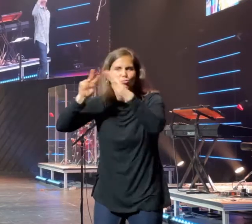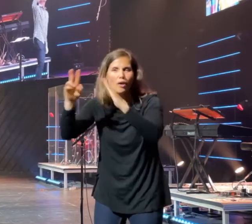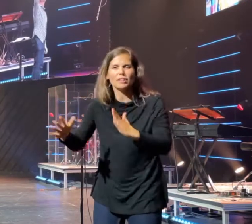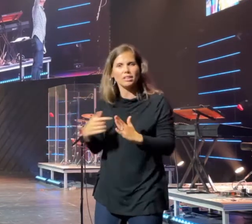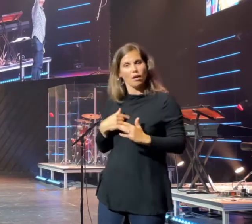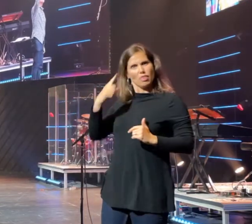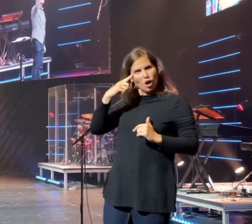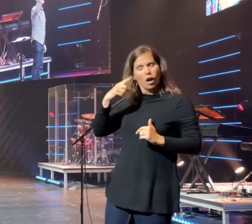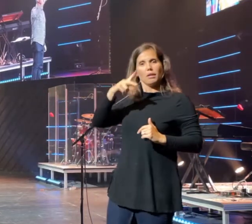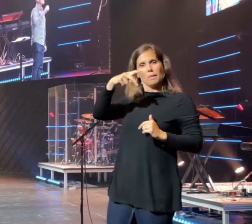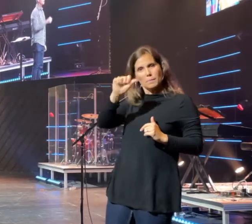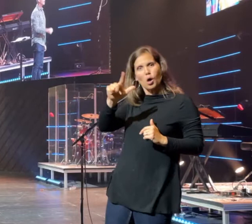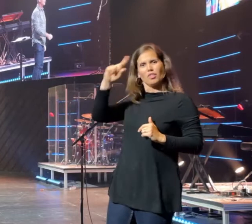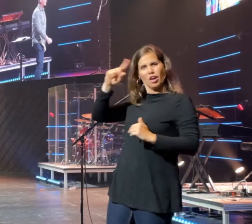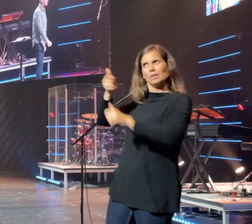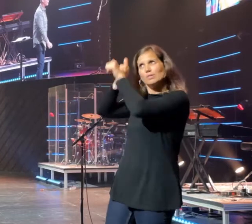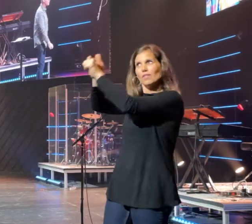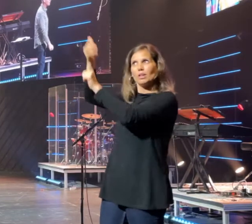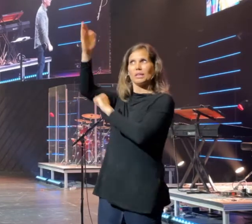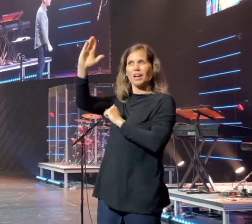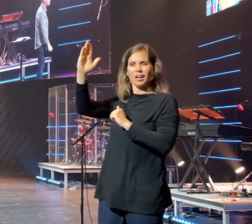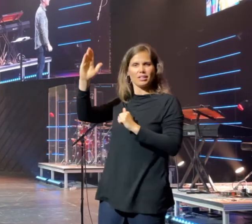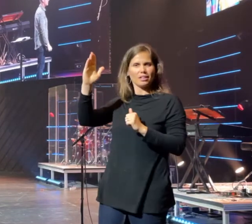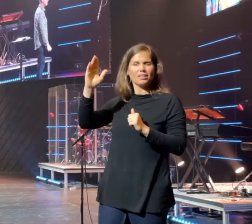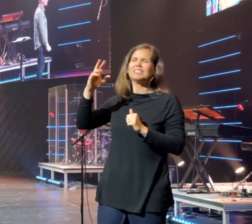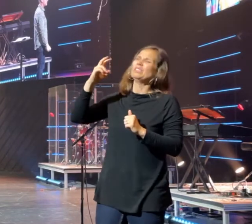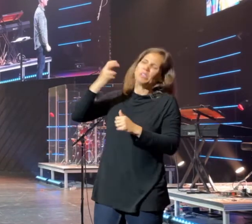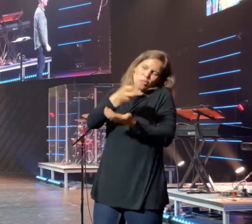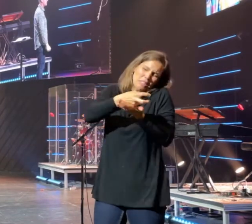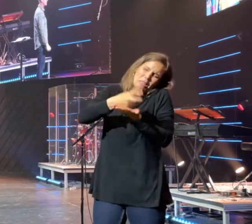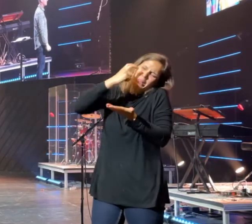Who are you? And he said, the voice said, I am Jesus.